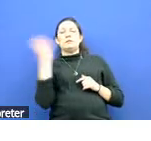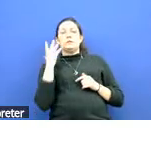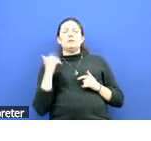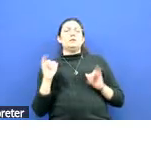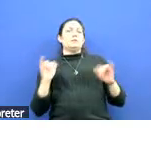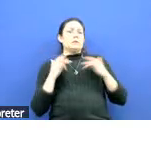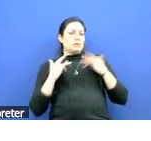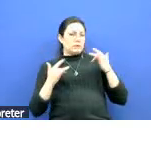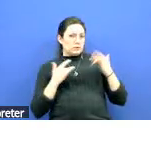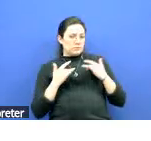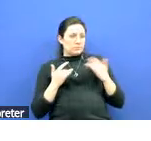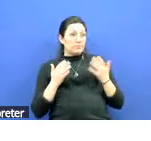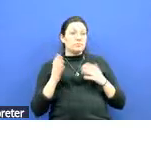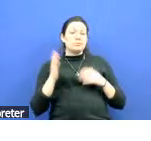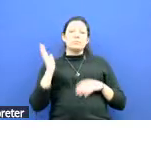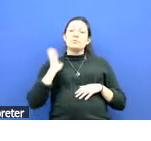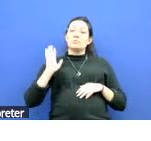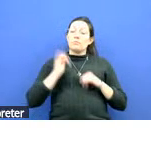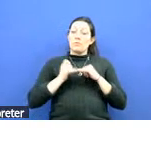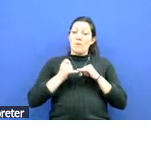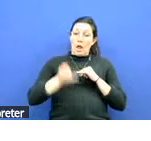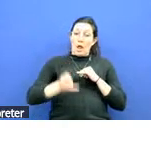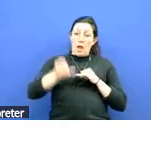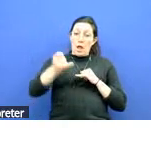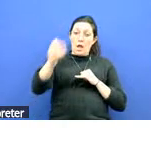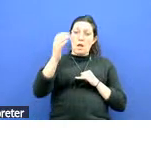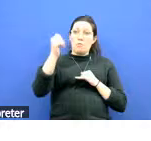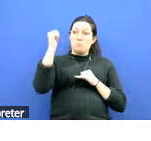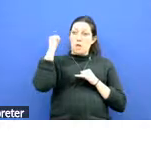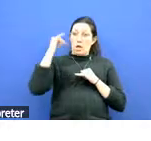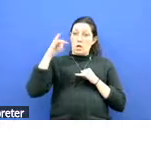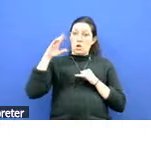those lines used to go through the middle of their backyard, they have